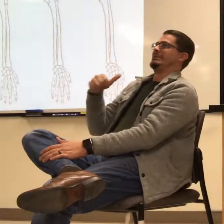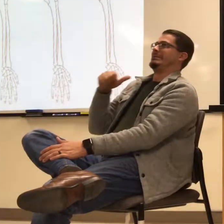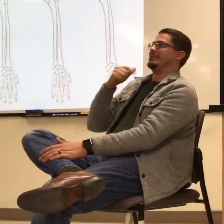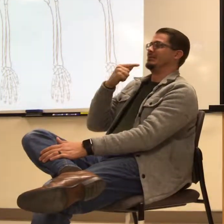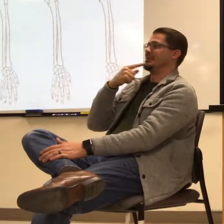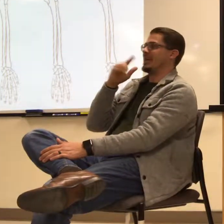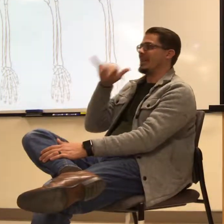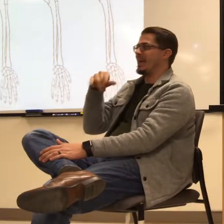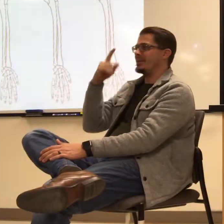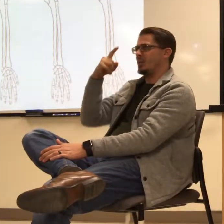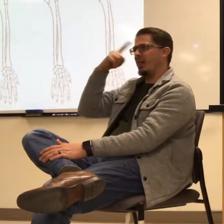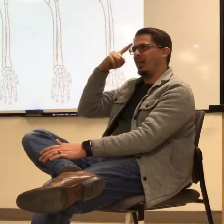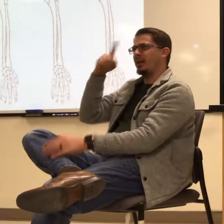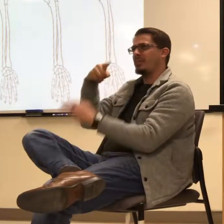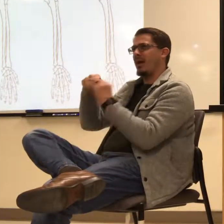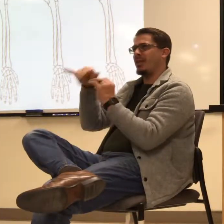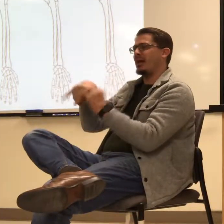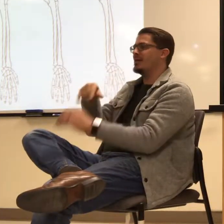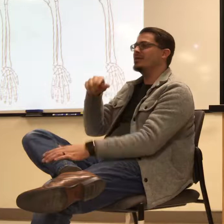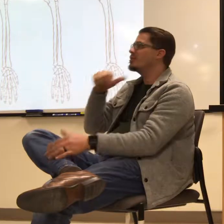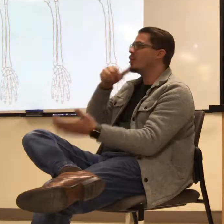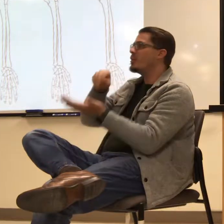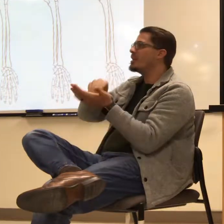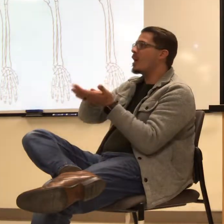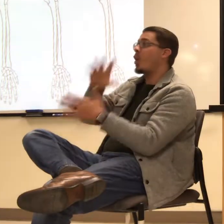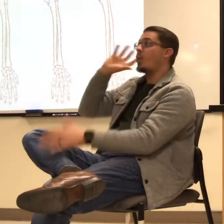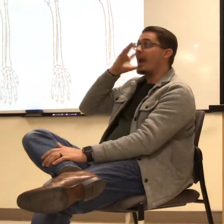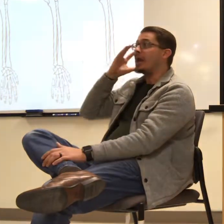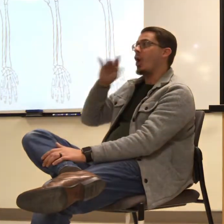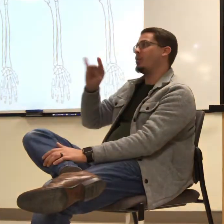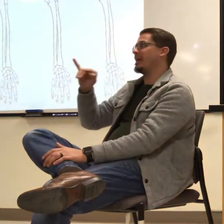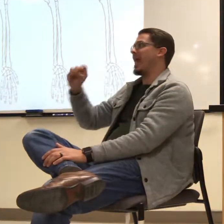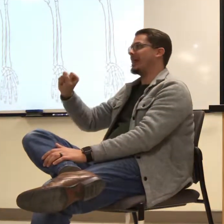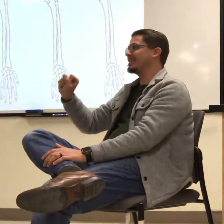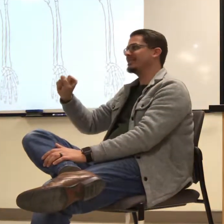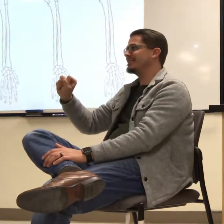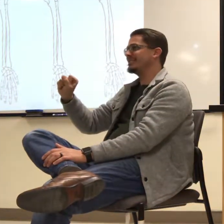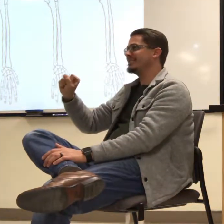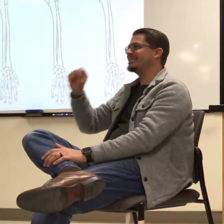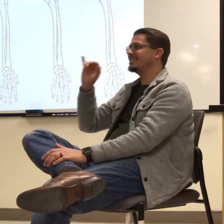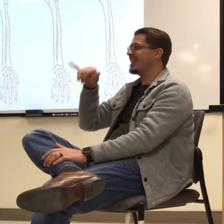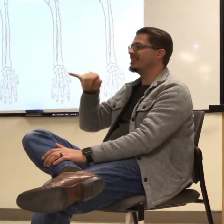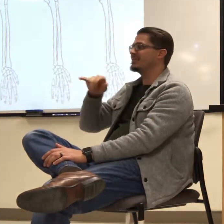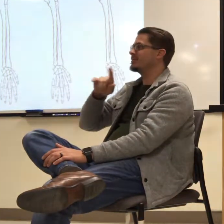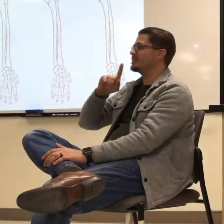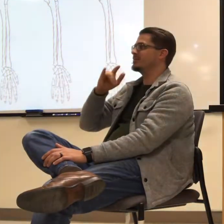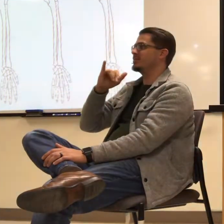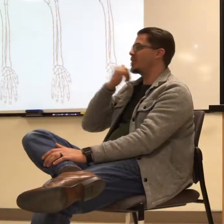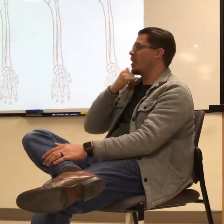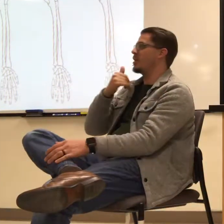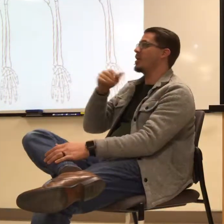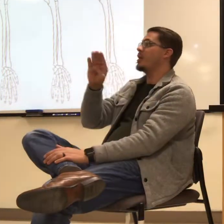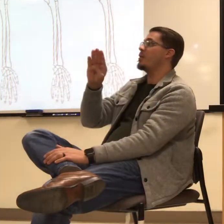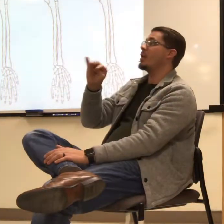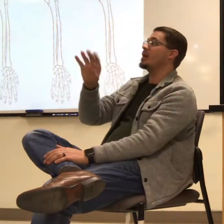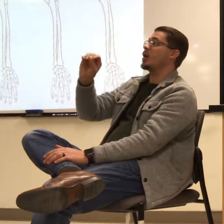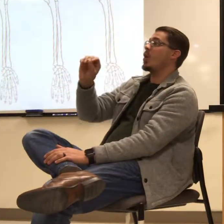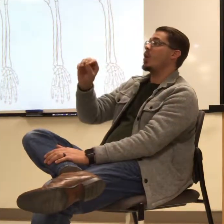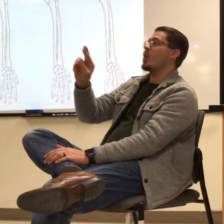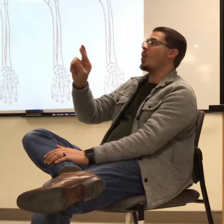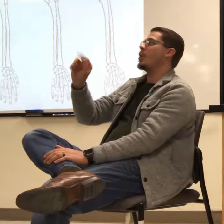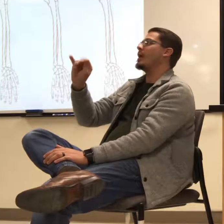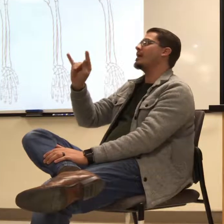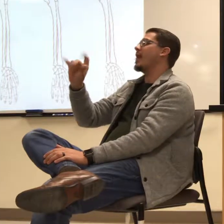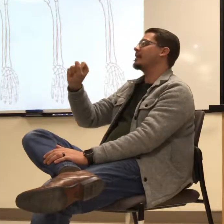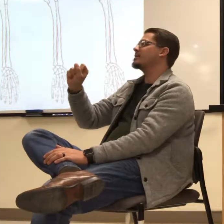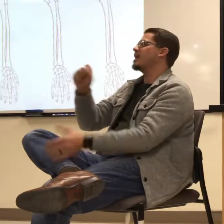out there. Don't put radiobrachialis. It's the most common misidentification. It's brachioradialis. This